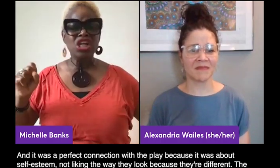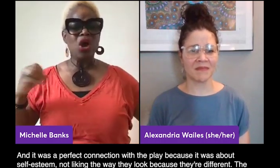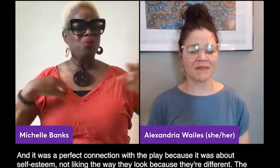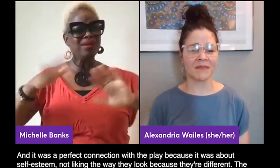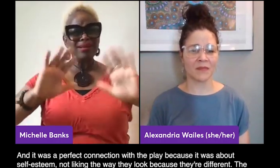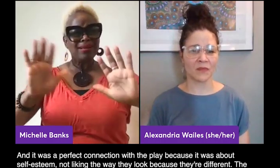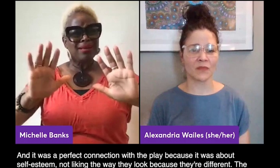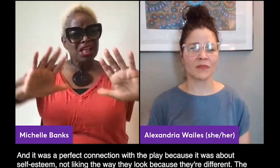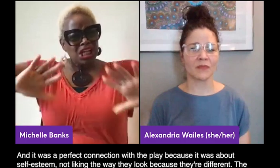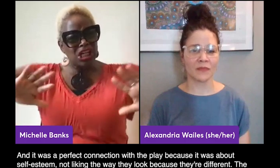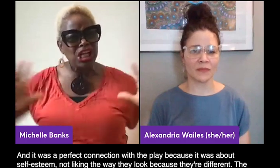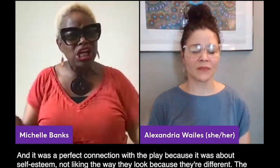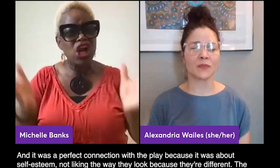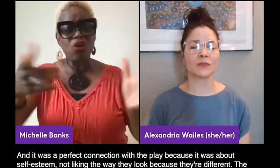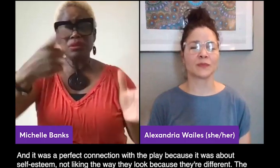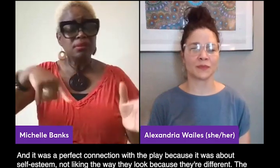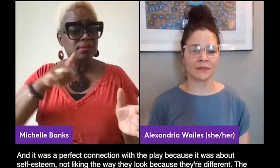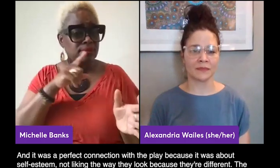they're different.